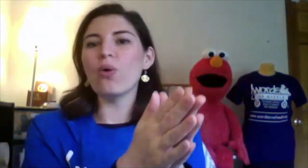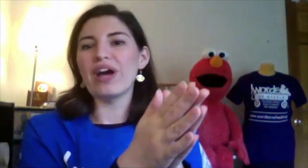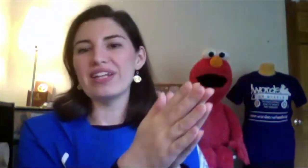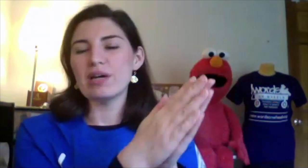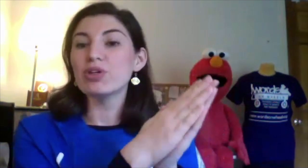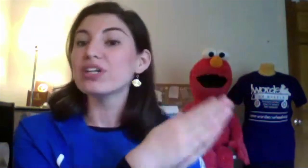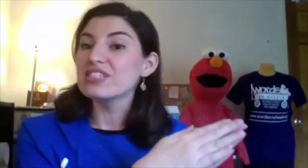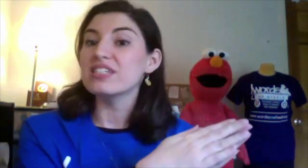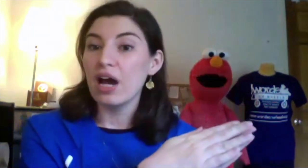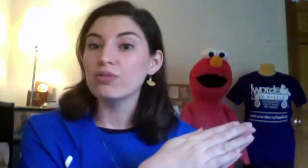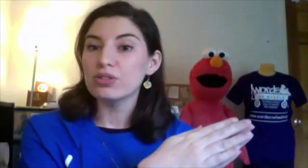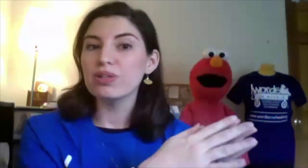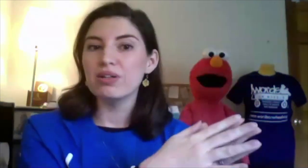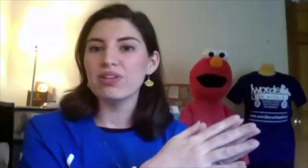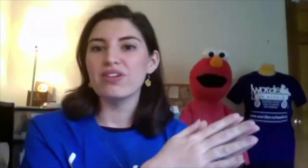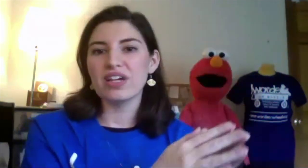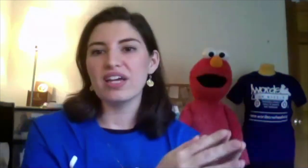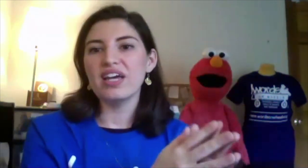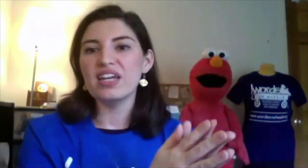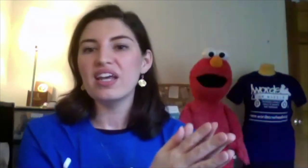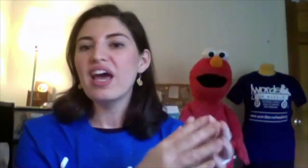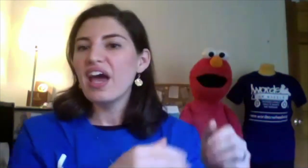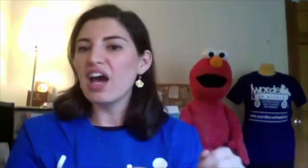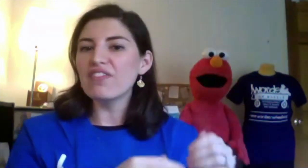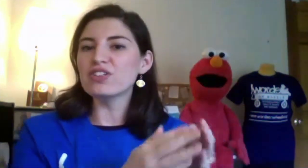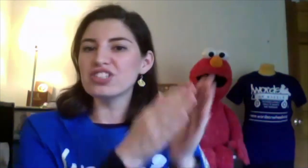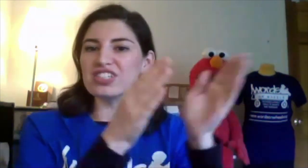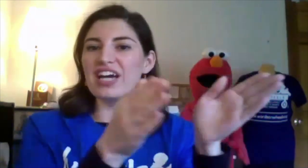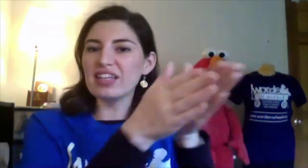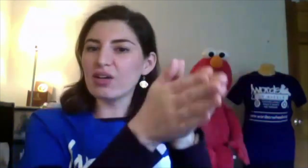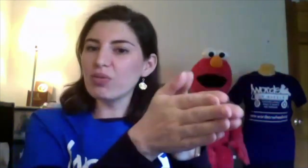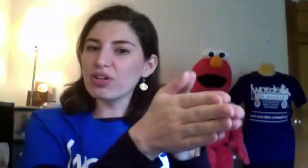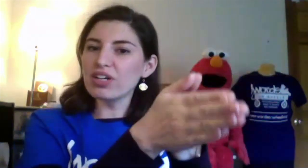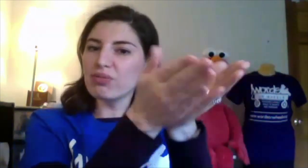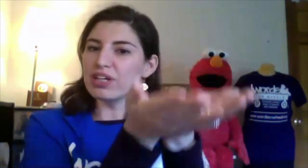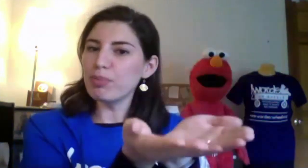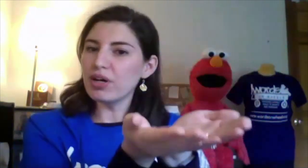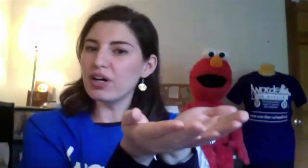anytime you're going to sit down to read with your kid, if you just sign like, we're going to read a book,